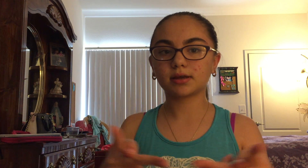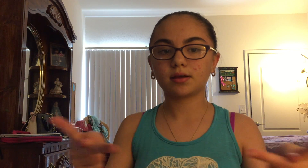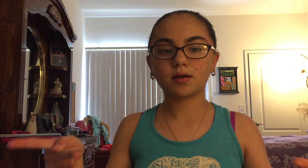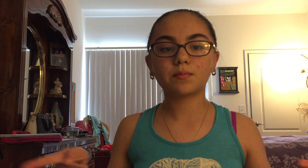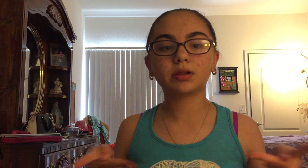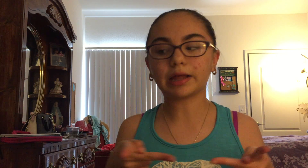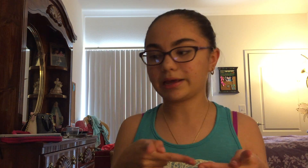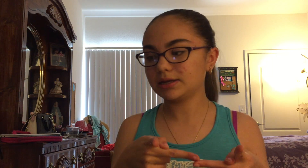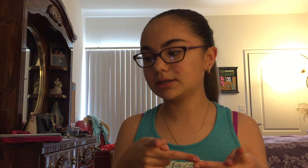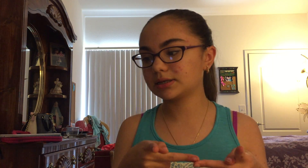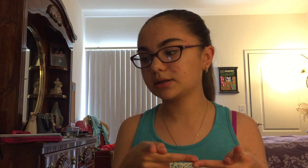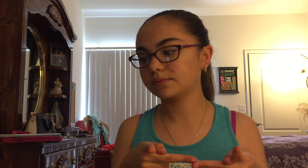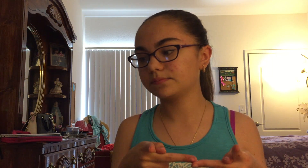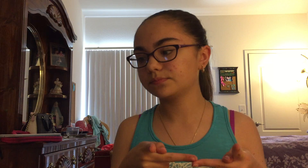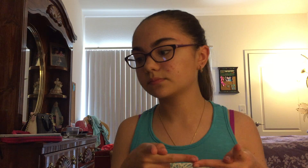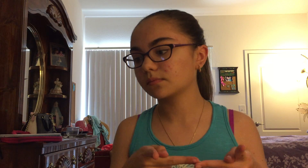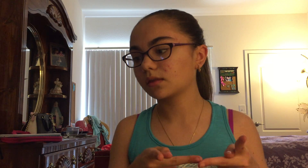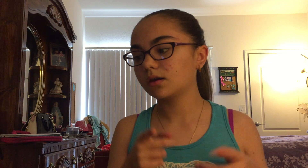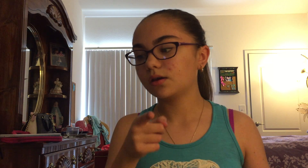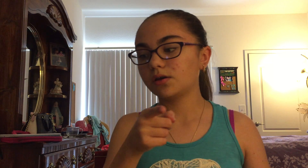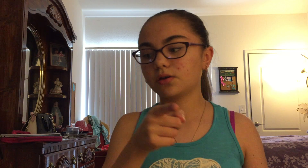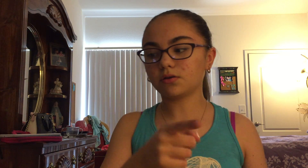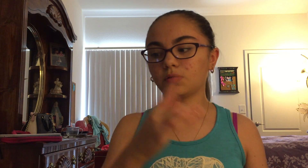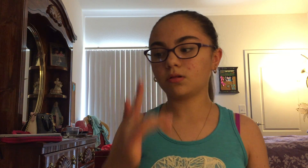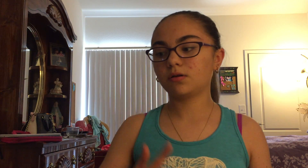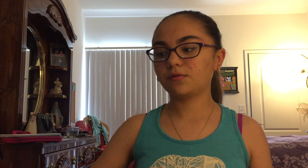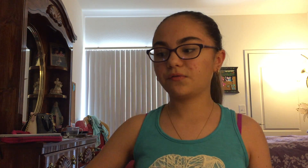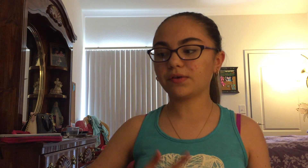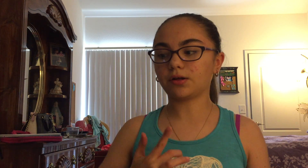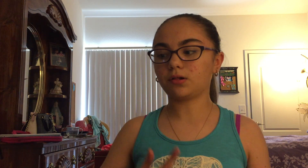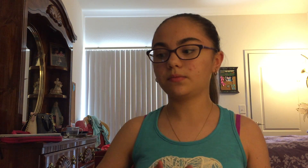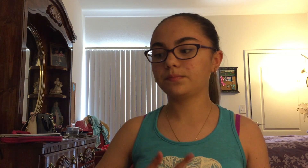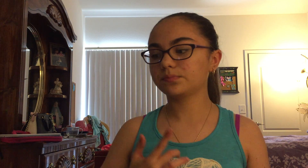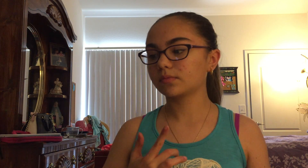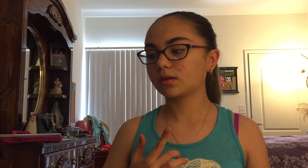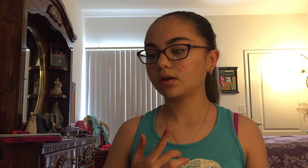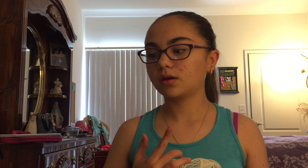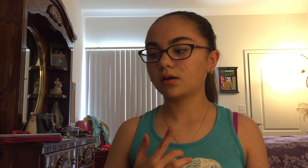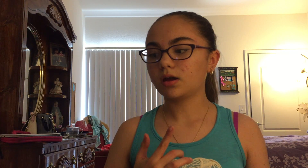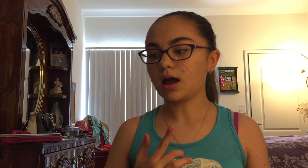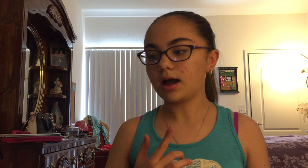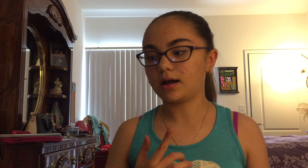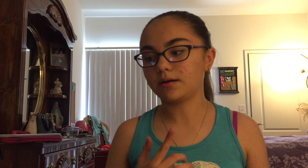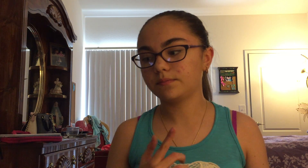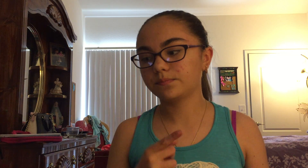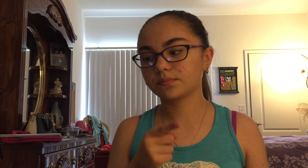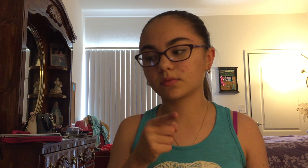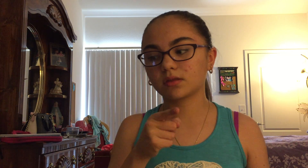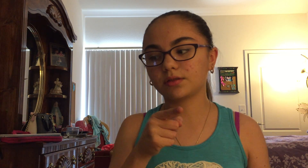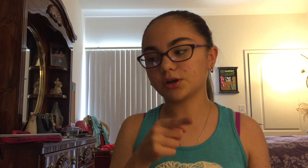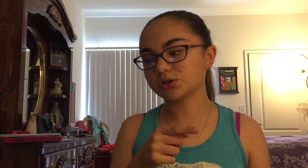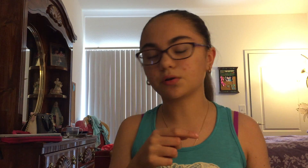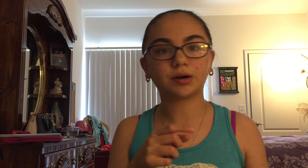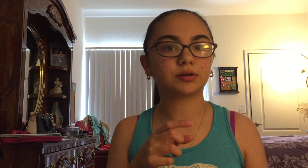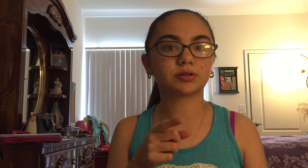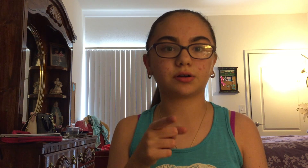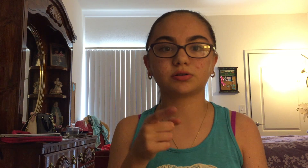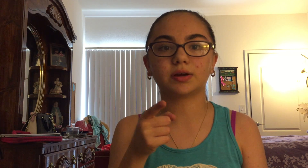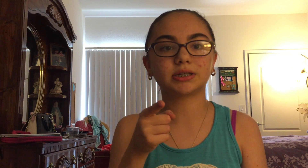place you'll feel uh there's no hurt or sorrow so I